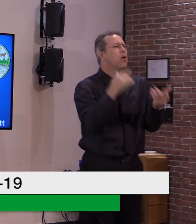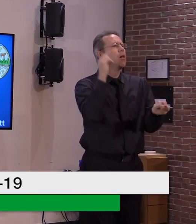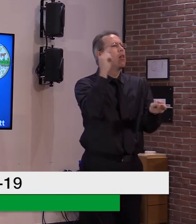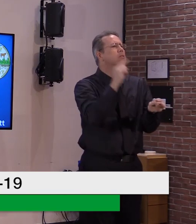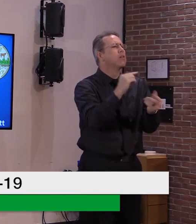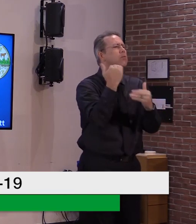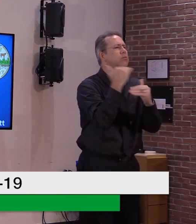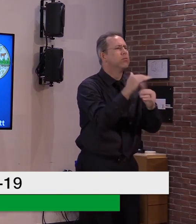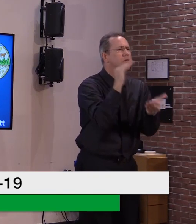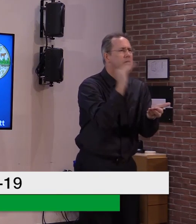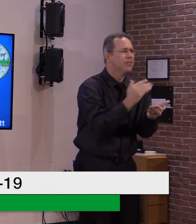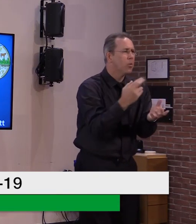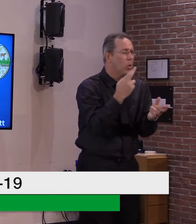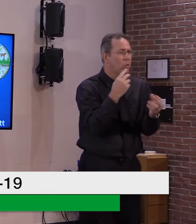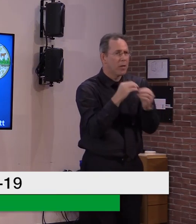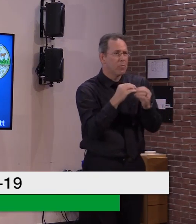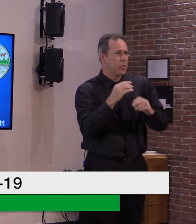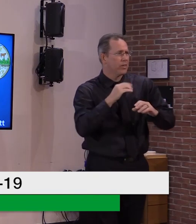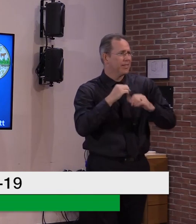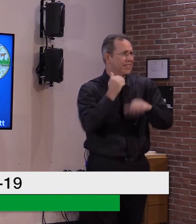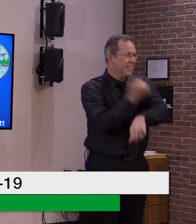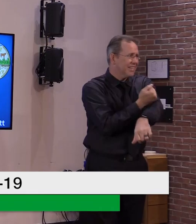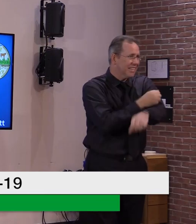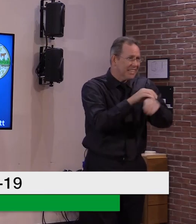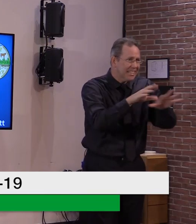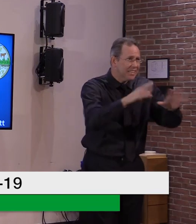the first of the year